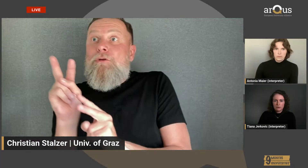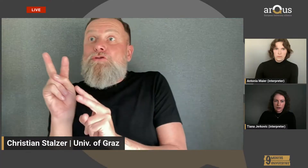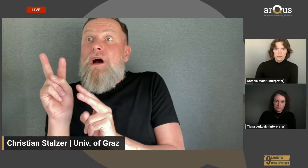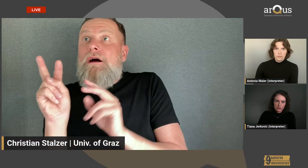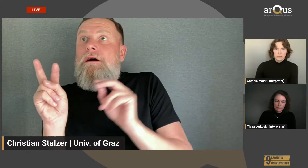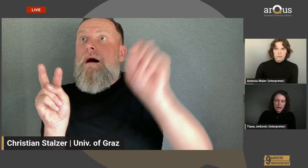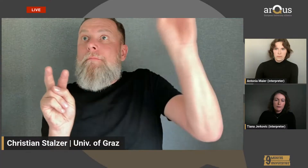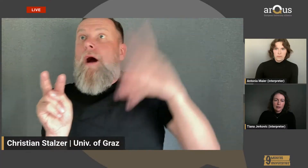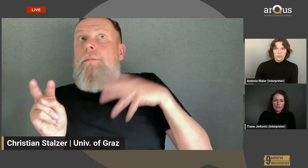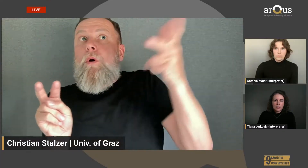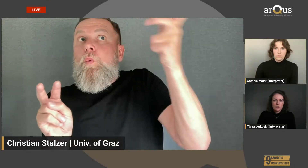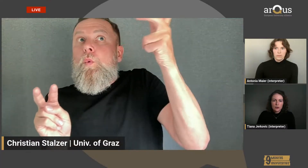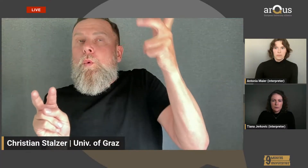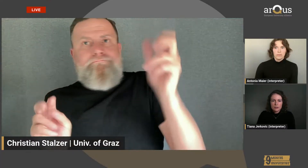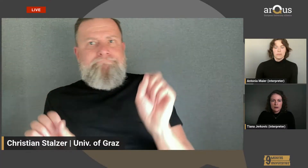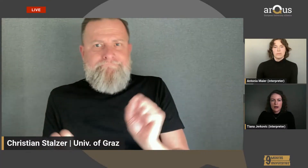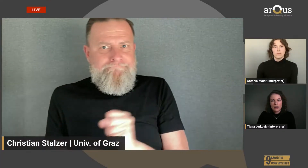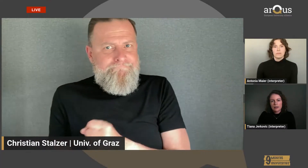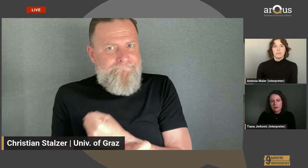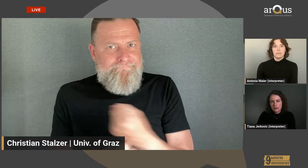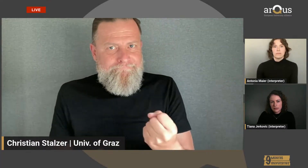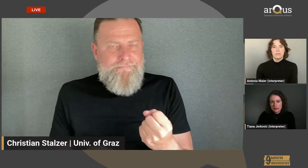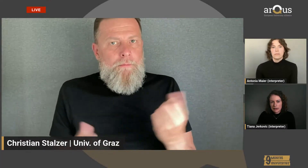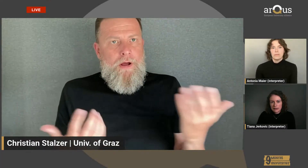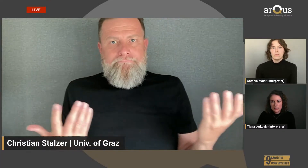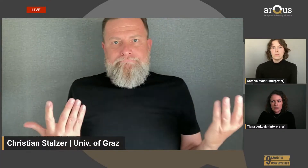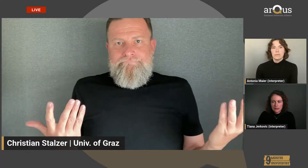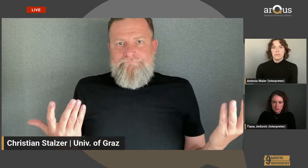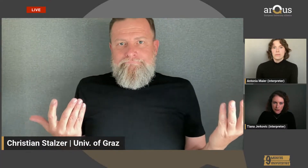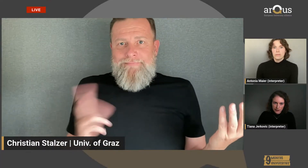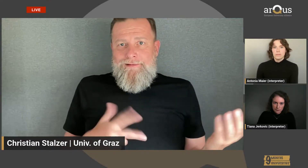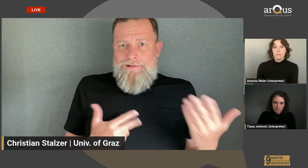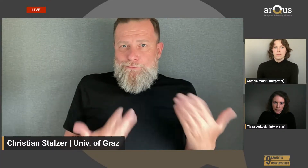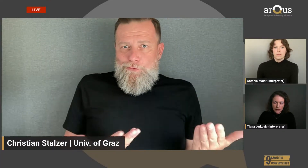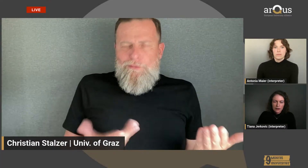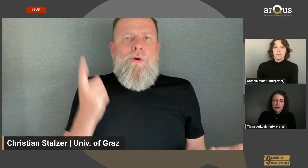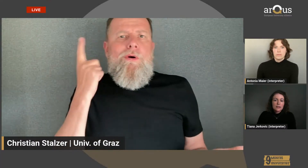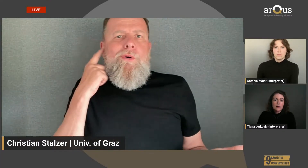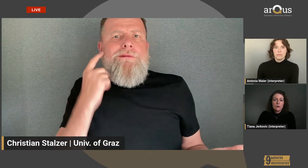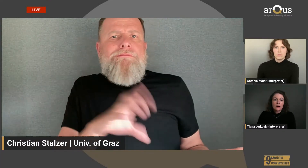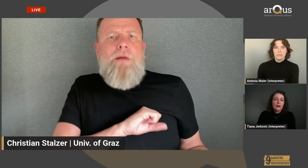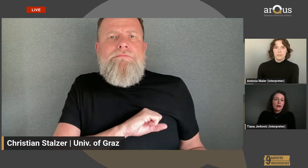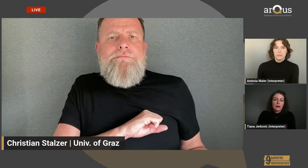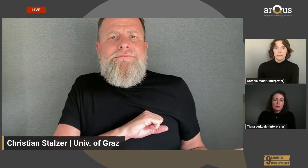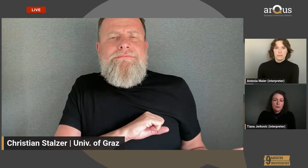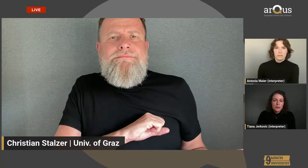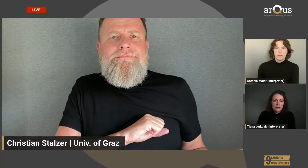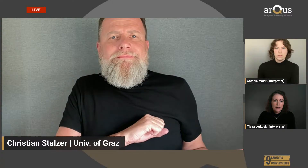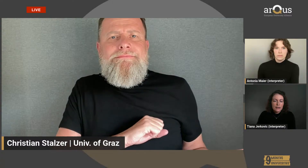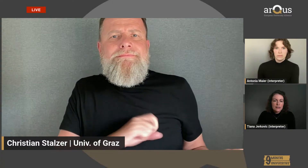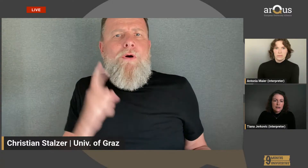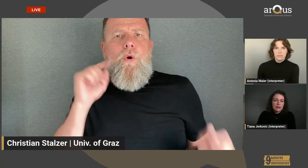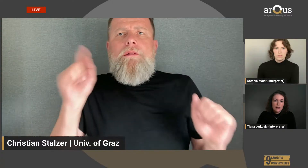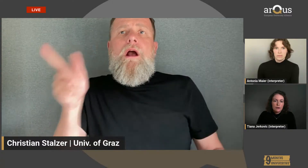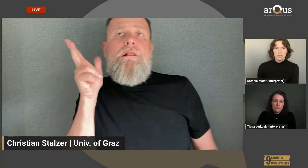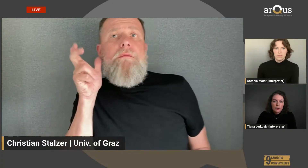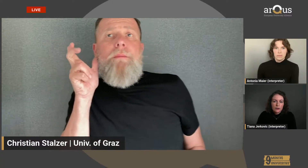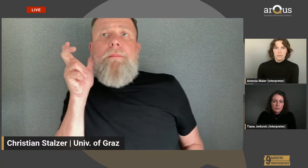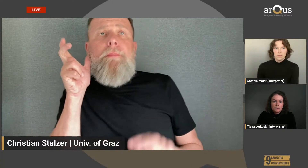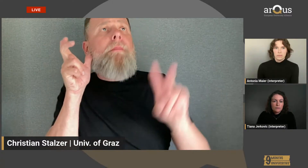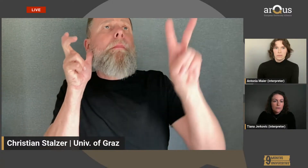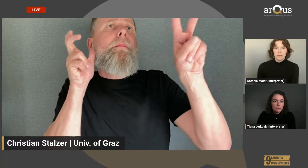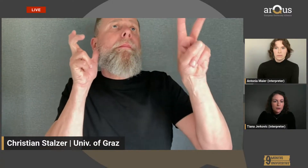way around. If I look at the interpreter, I can't look at the slides at the same time. So for me as a